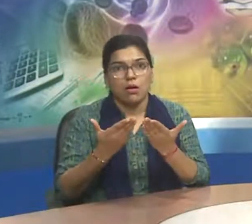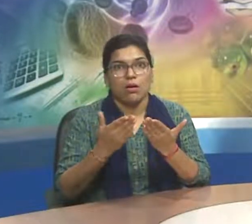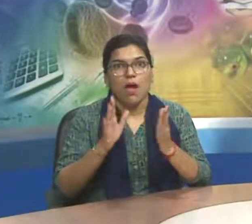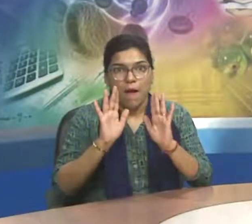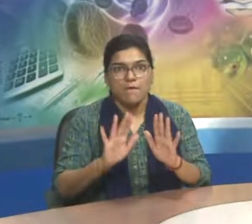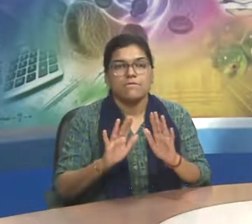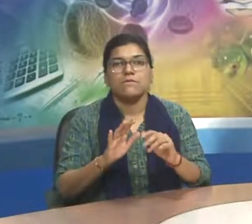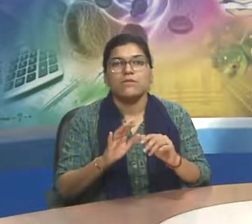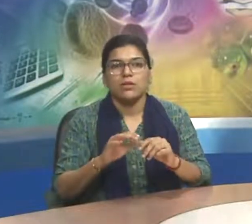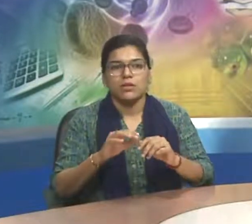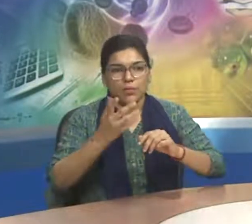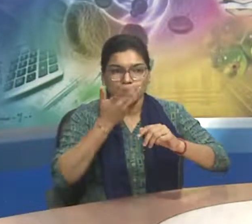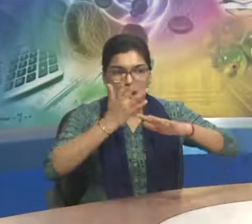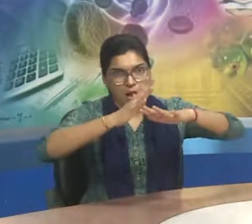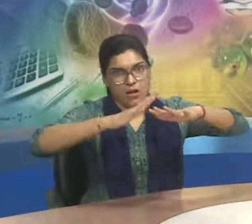gas.